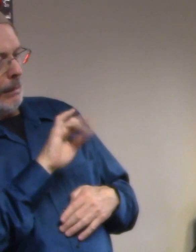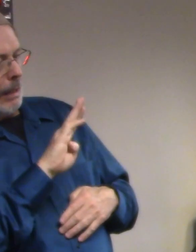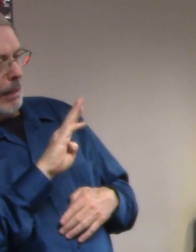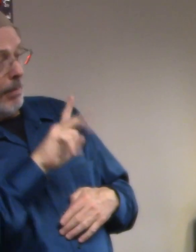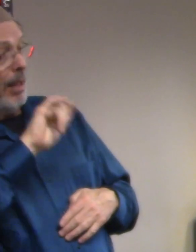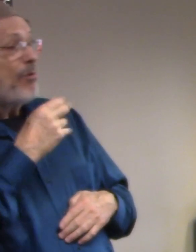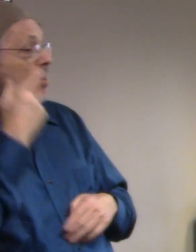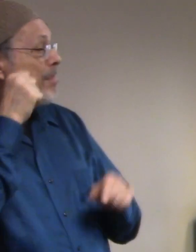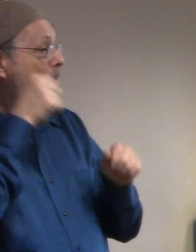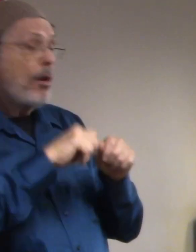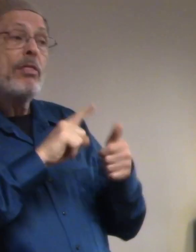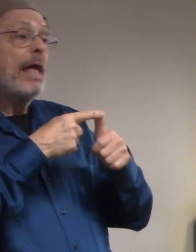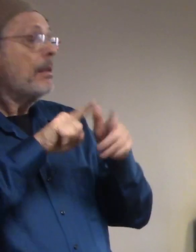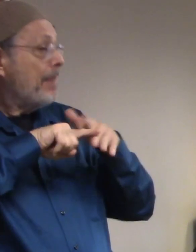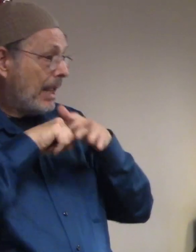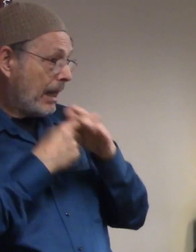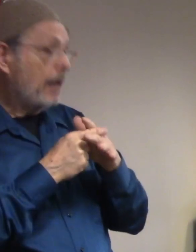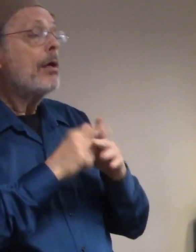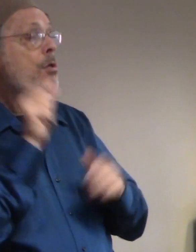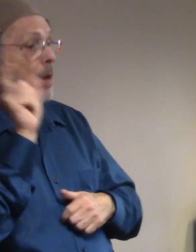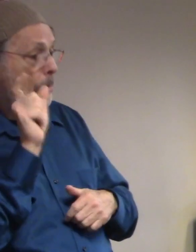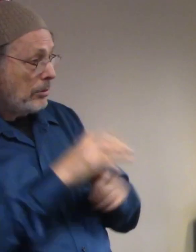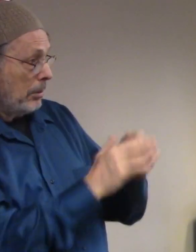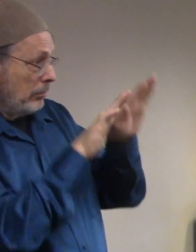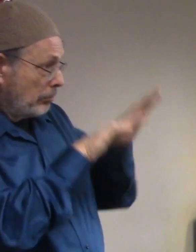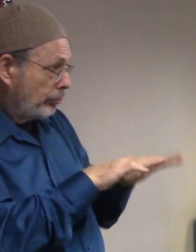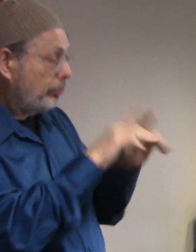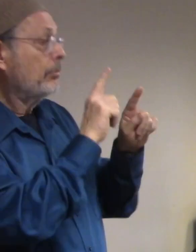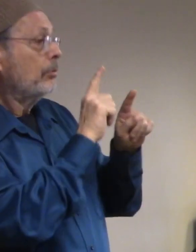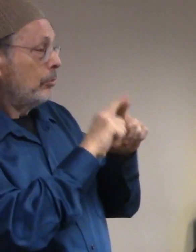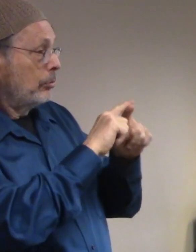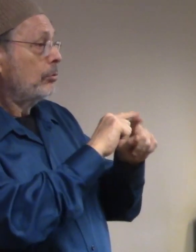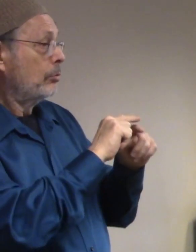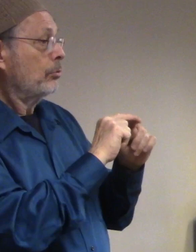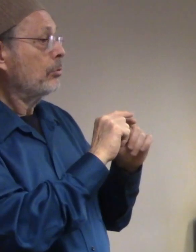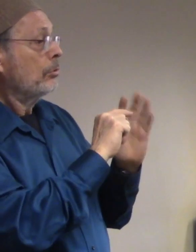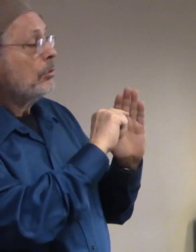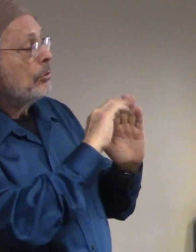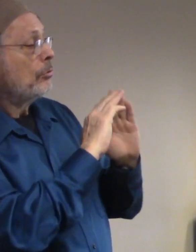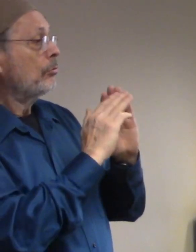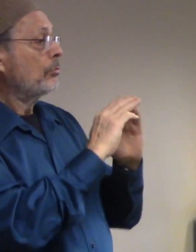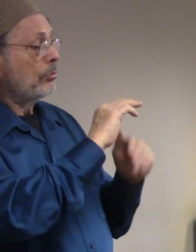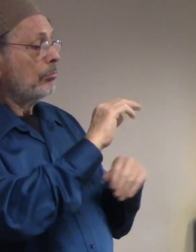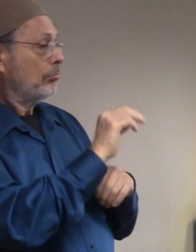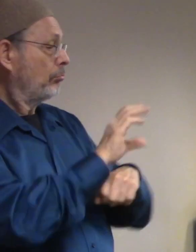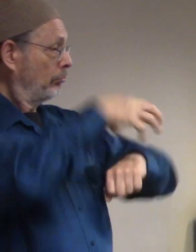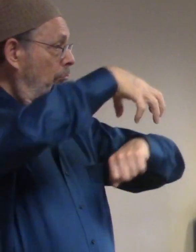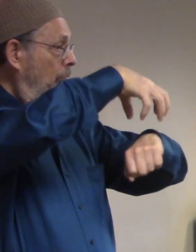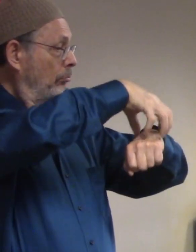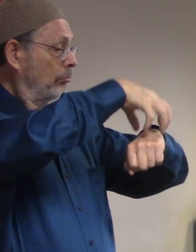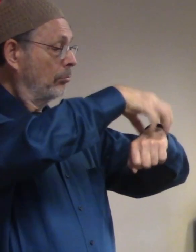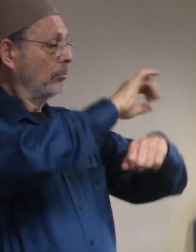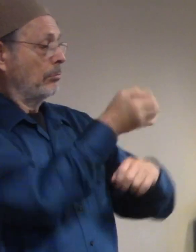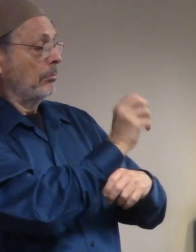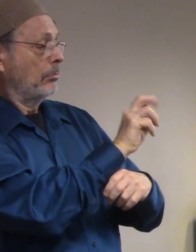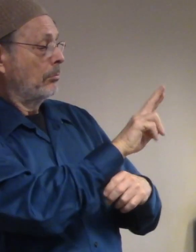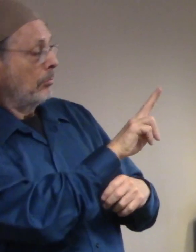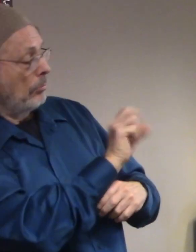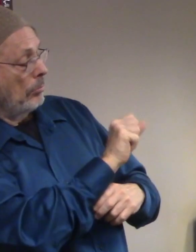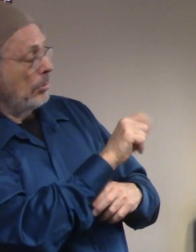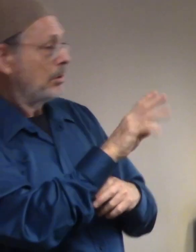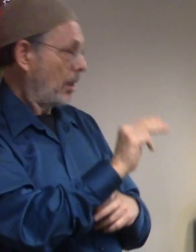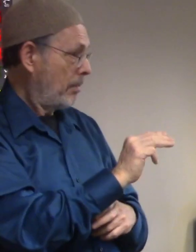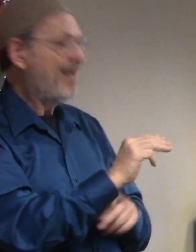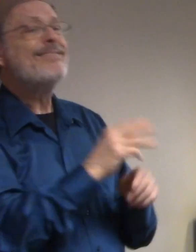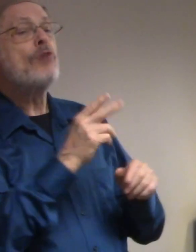towards Jerusalem at first. And when in the Masjid Qiblatain, the Prophet sallallahu alaihi wasallam turns, the Sahaba, the most with understanding, they turned with him. He was